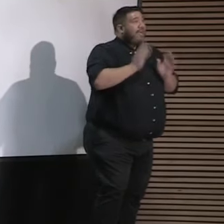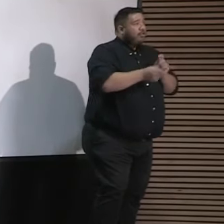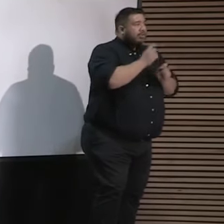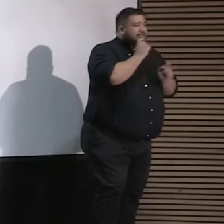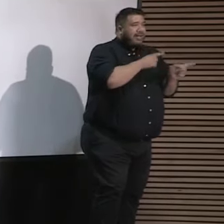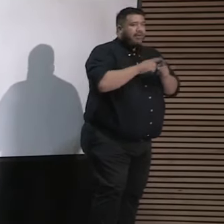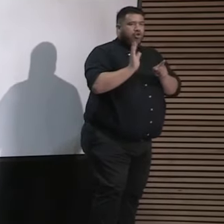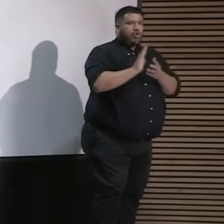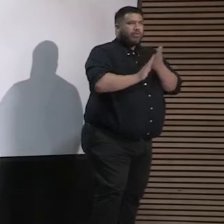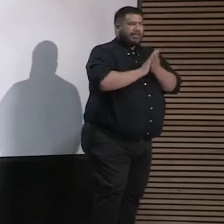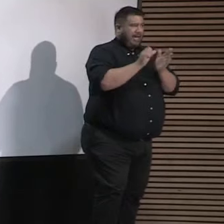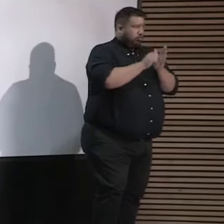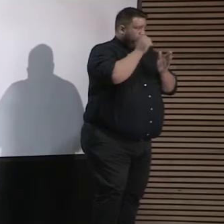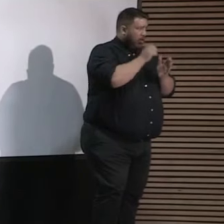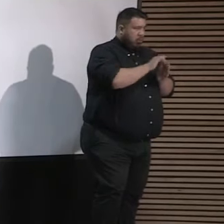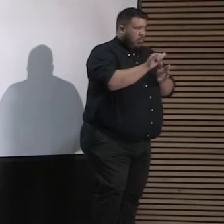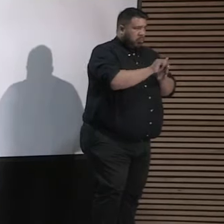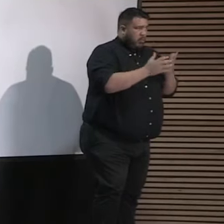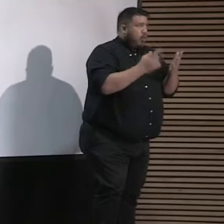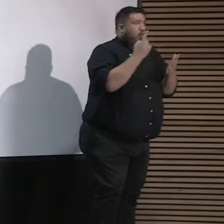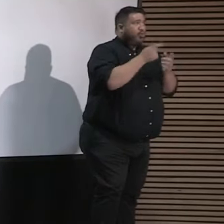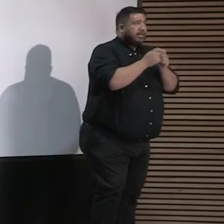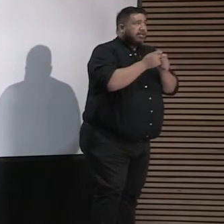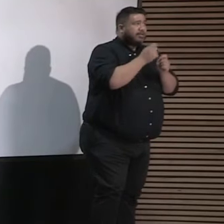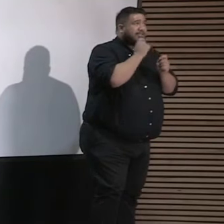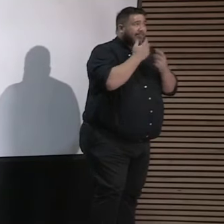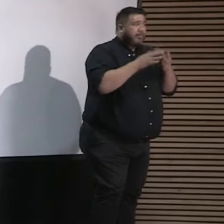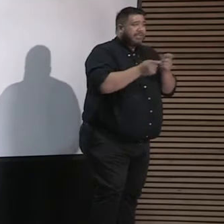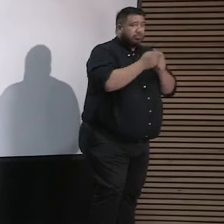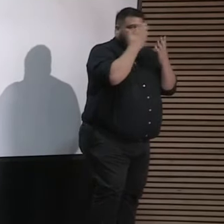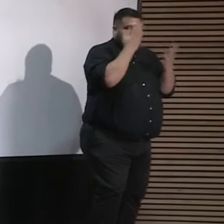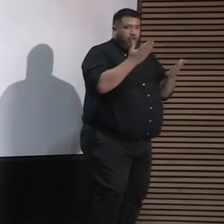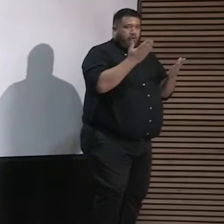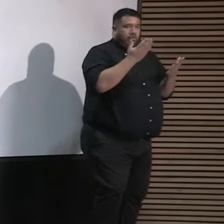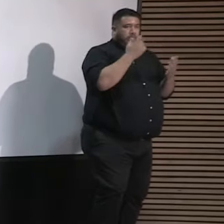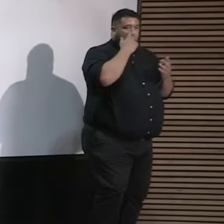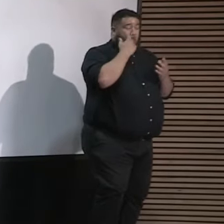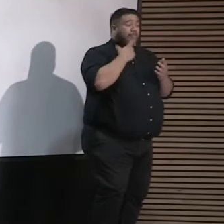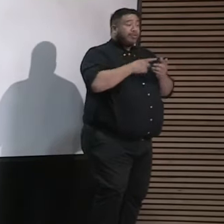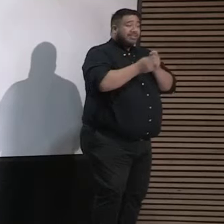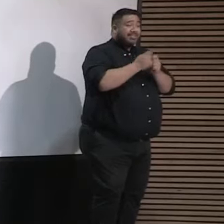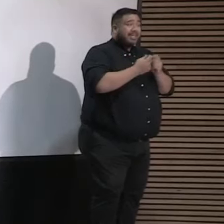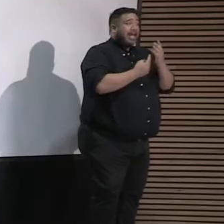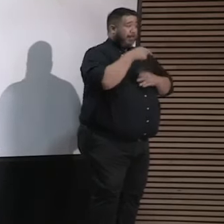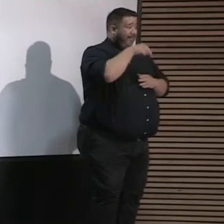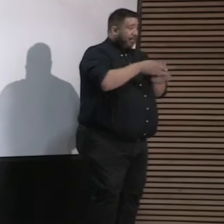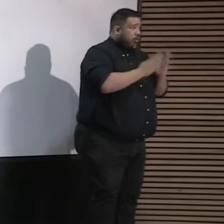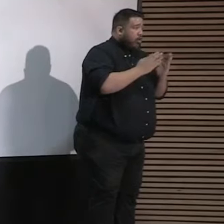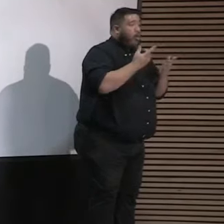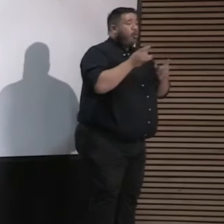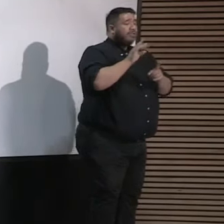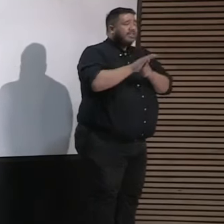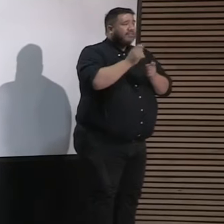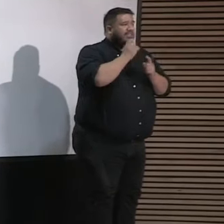and collect that data, is the advice we were getting from Health, because they weren't all happening on site. Some people were electing to go